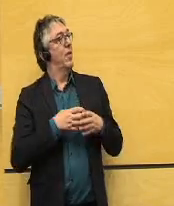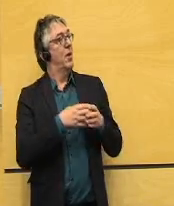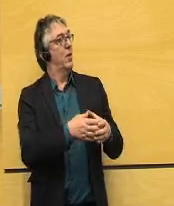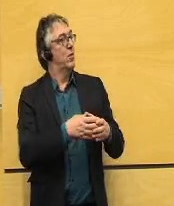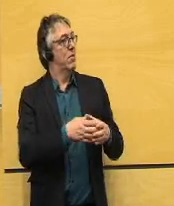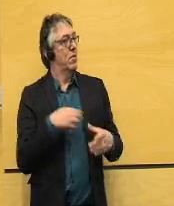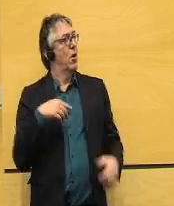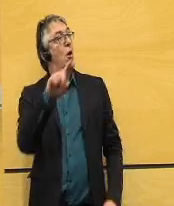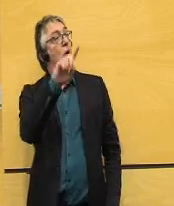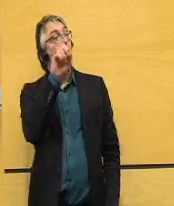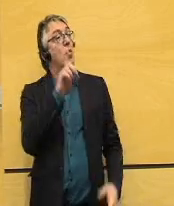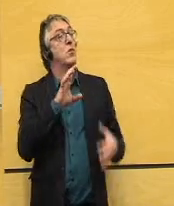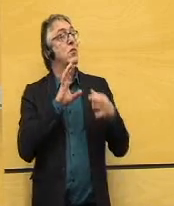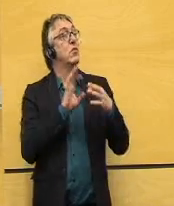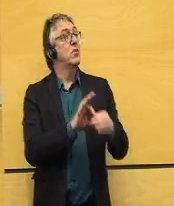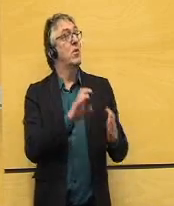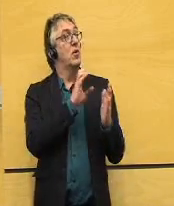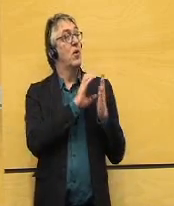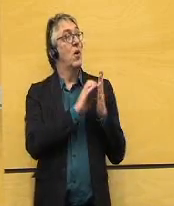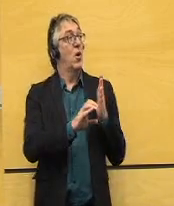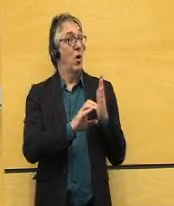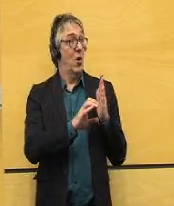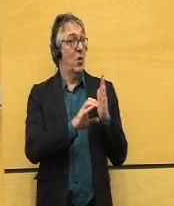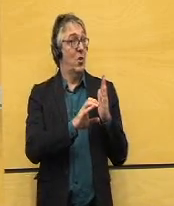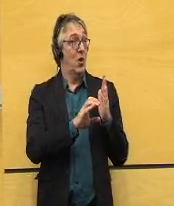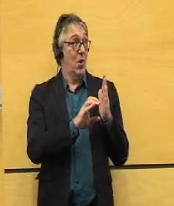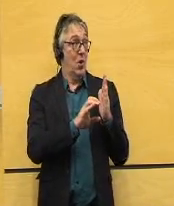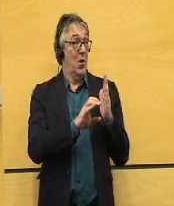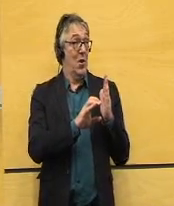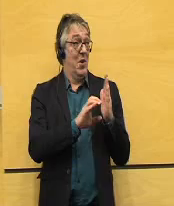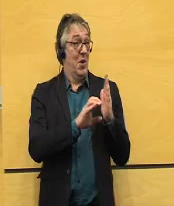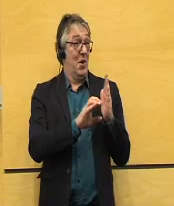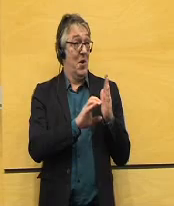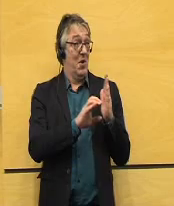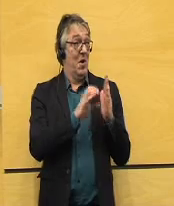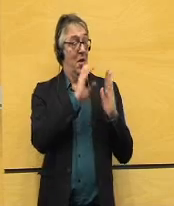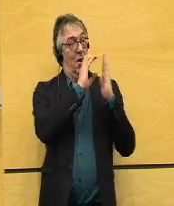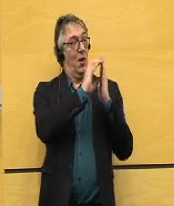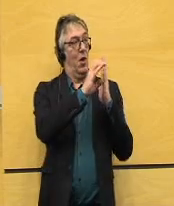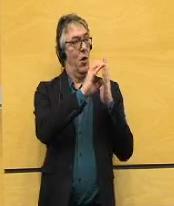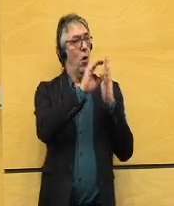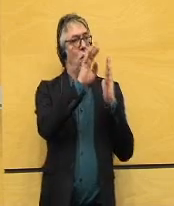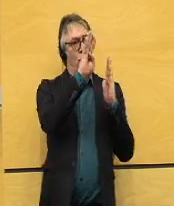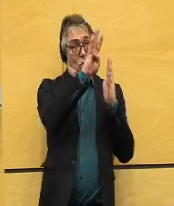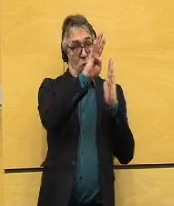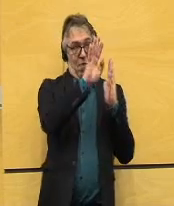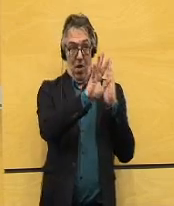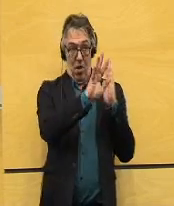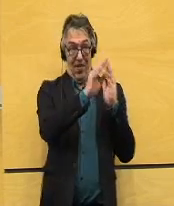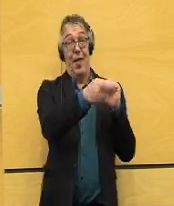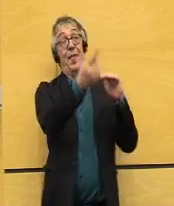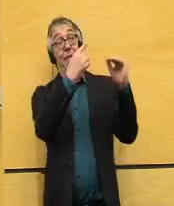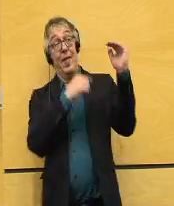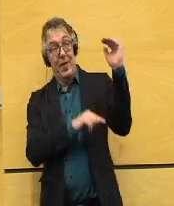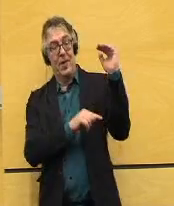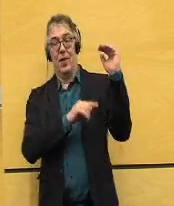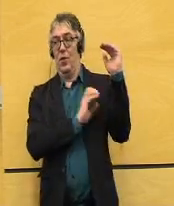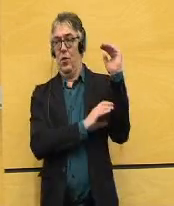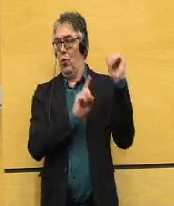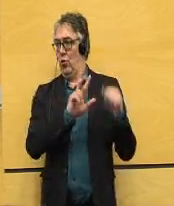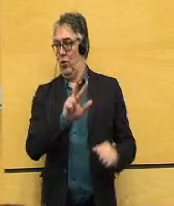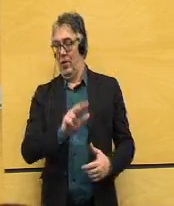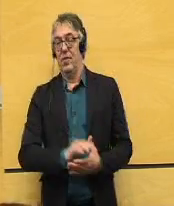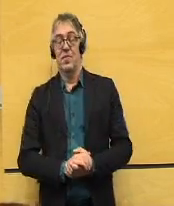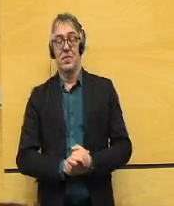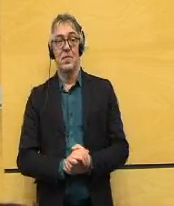general obligation, if I may deal with it very quickly and then come to Article 13. It would appear to me,